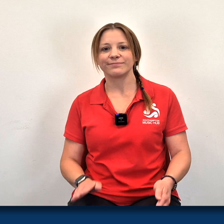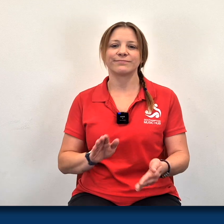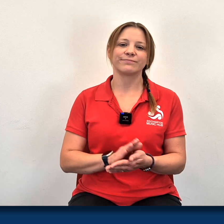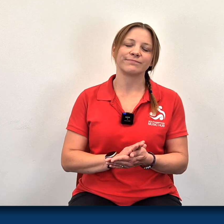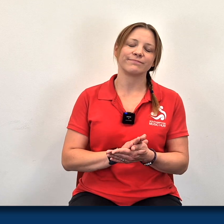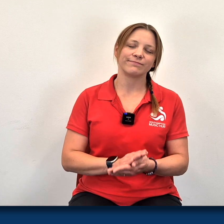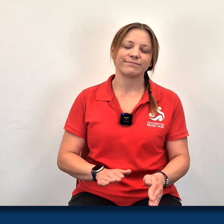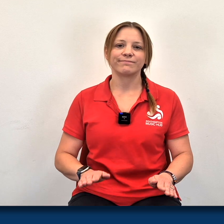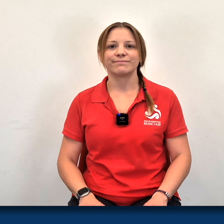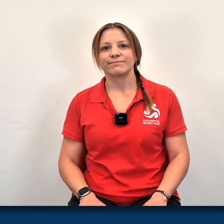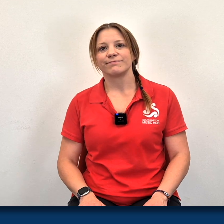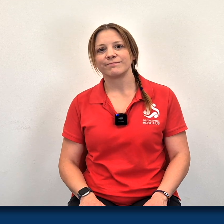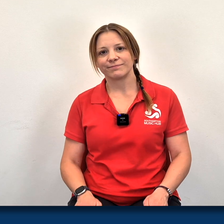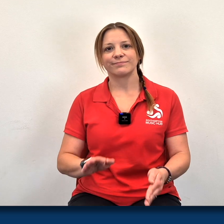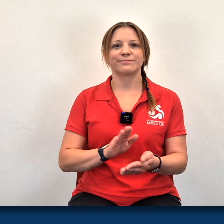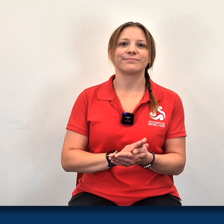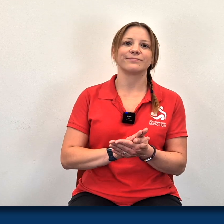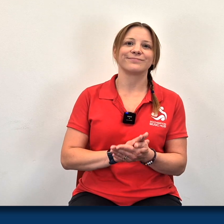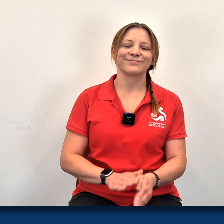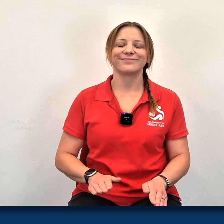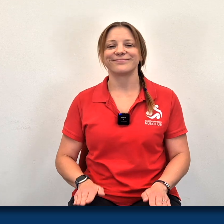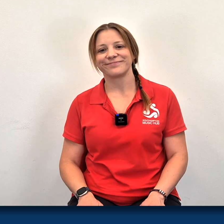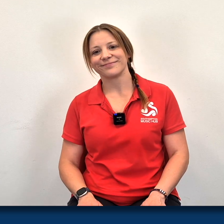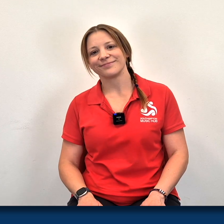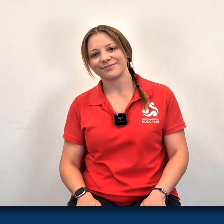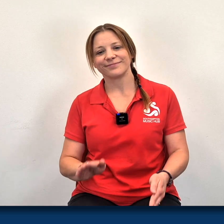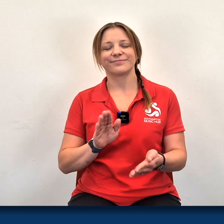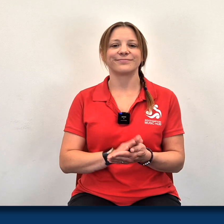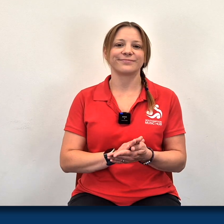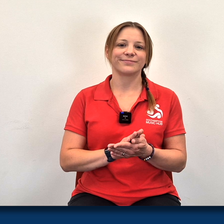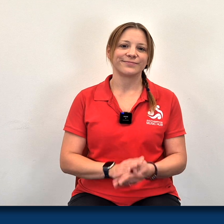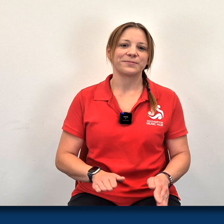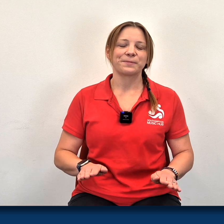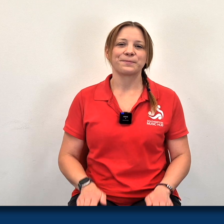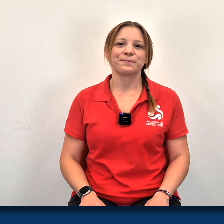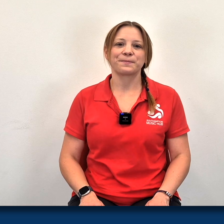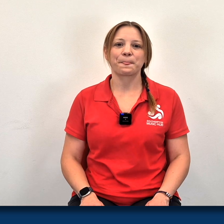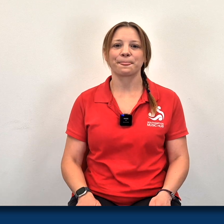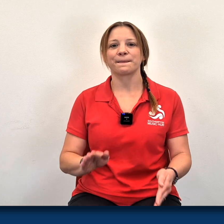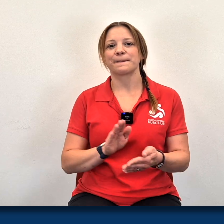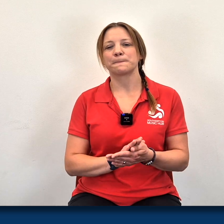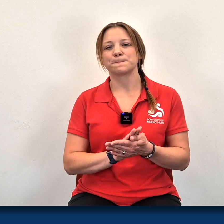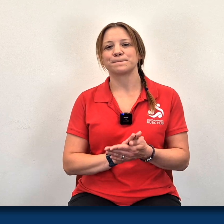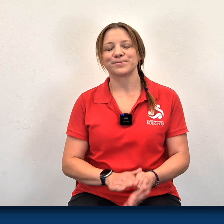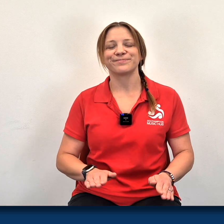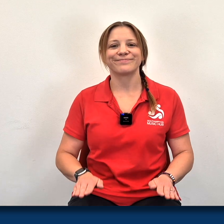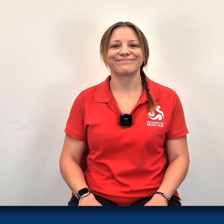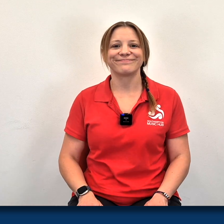to watch the city below them come to life. They waited at the top of Primrose Hill for the sun